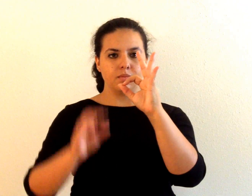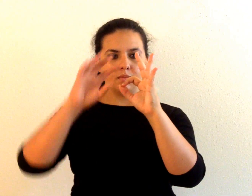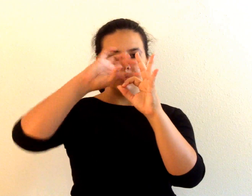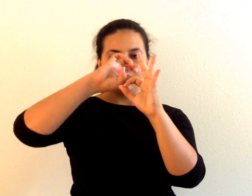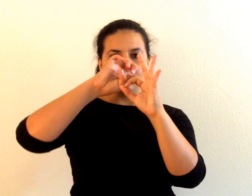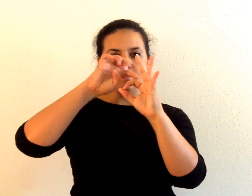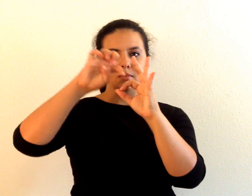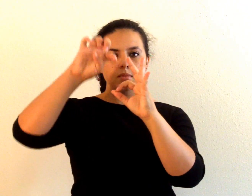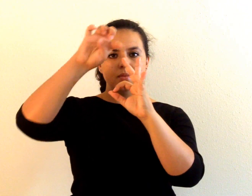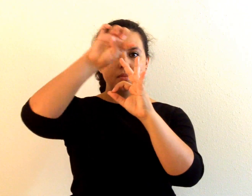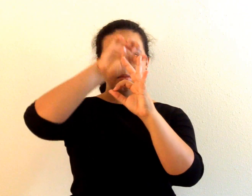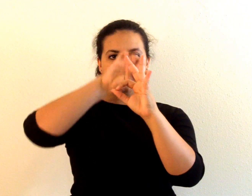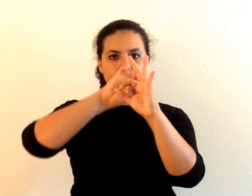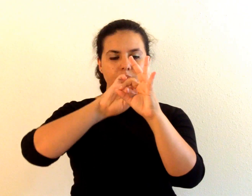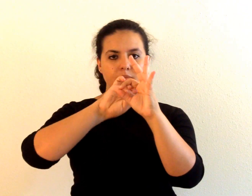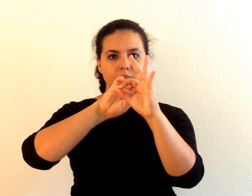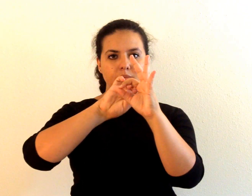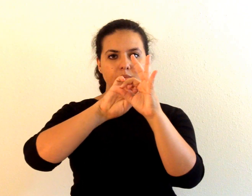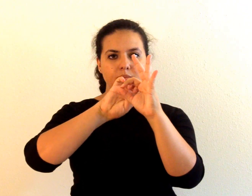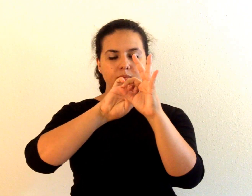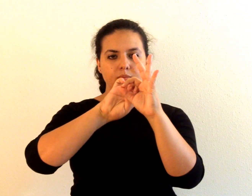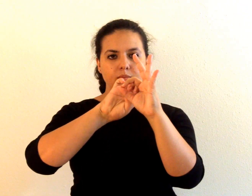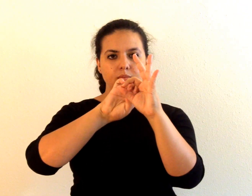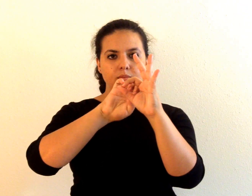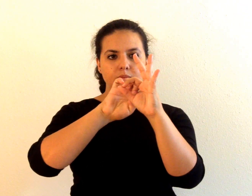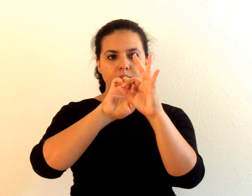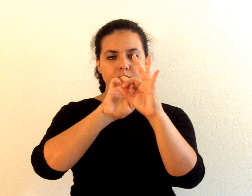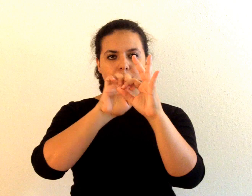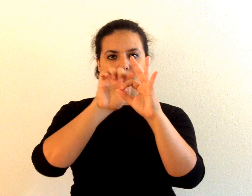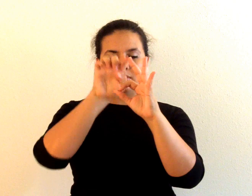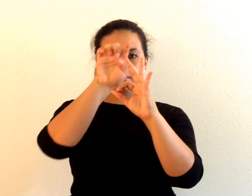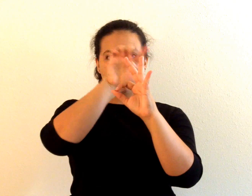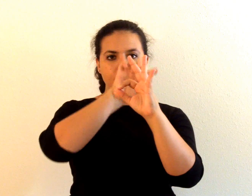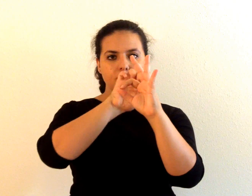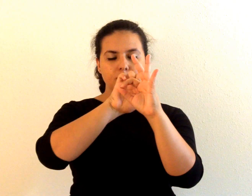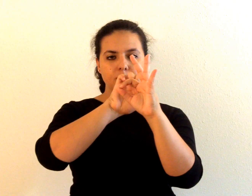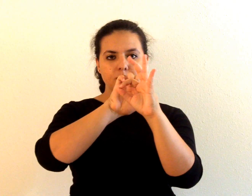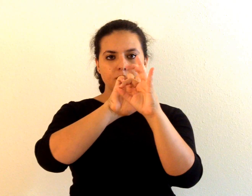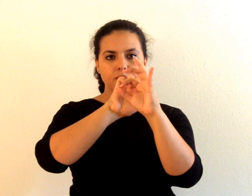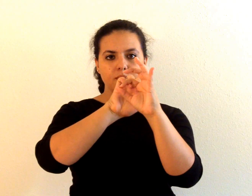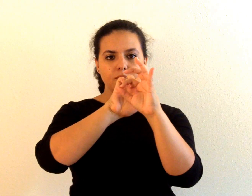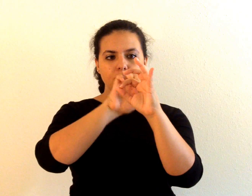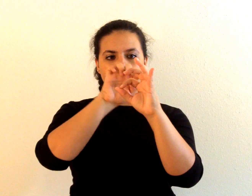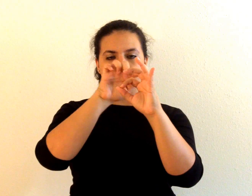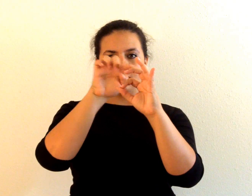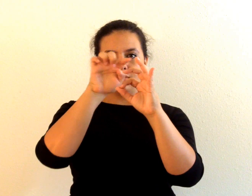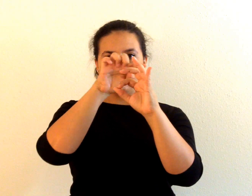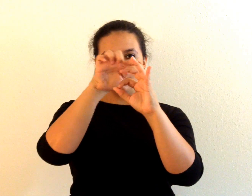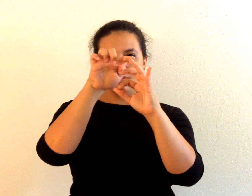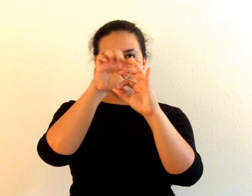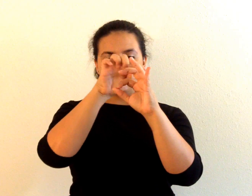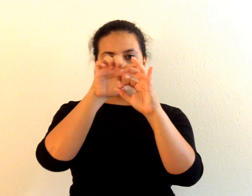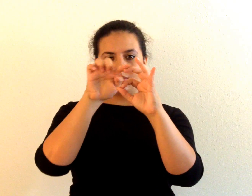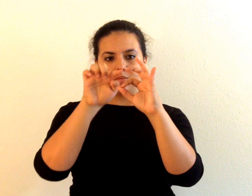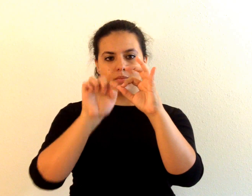hanging out there. You can see the curly of the cursive F, or you can see the points on